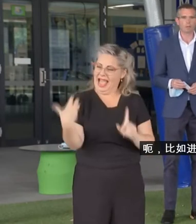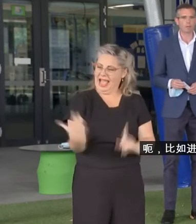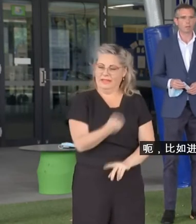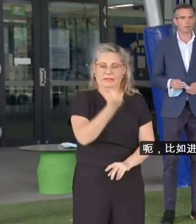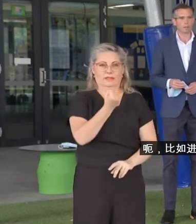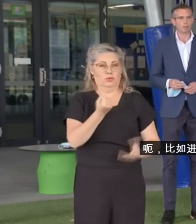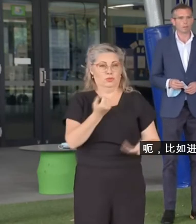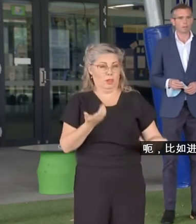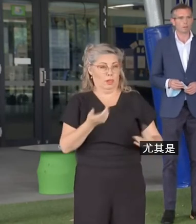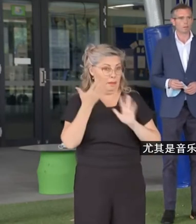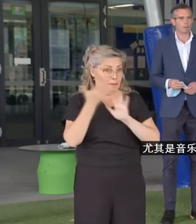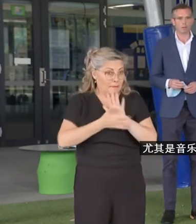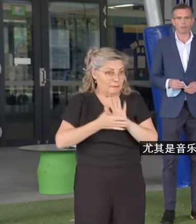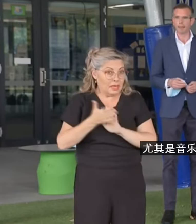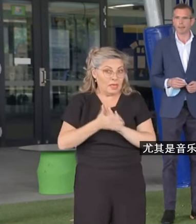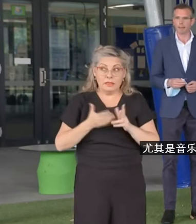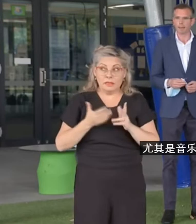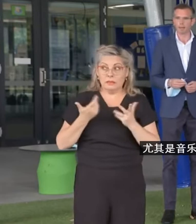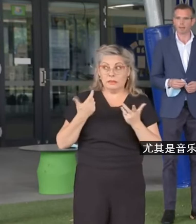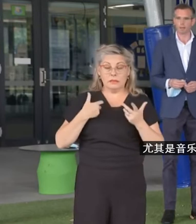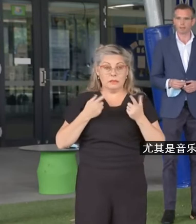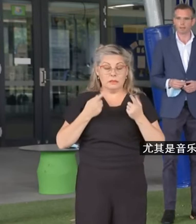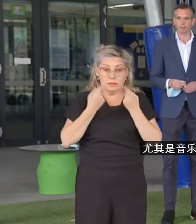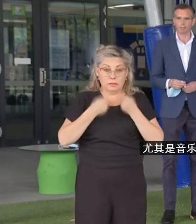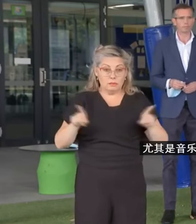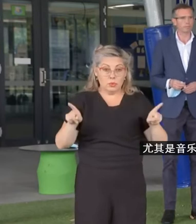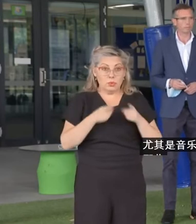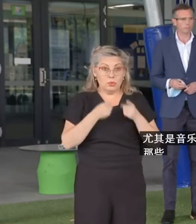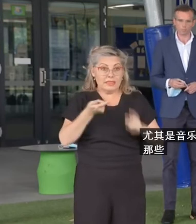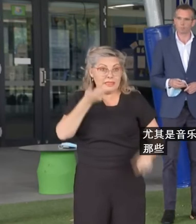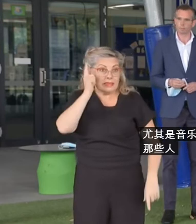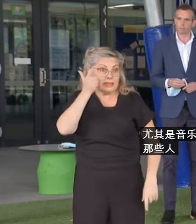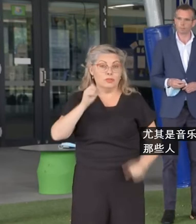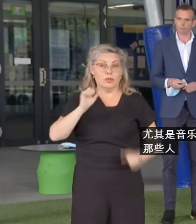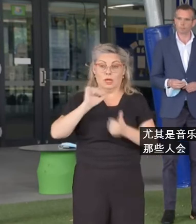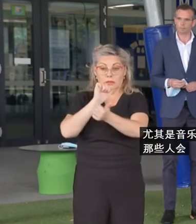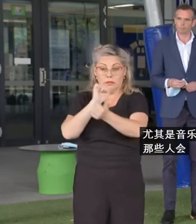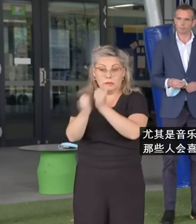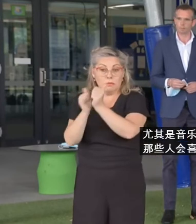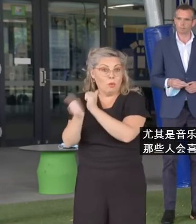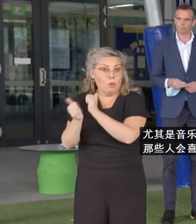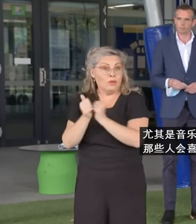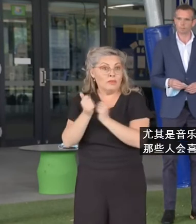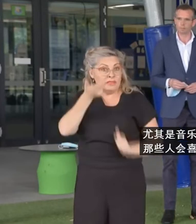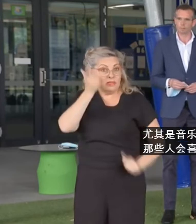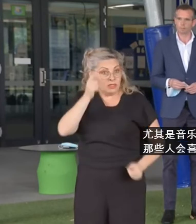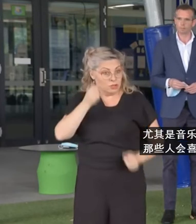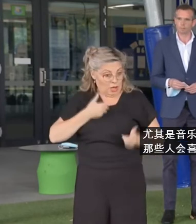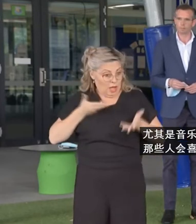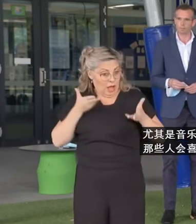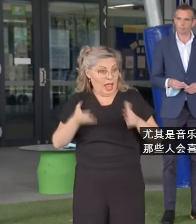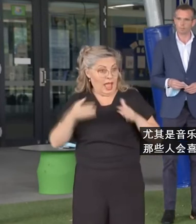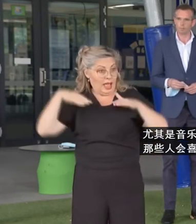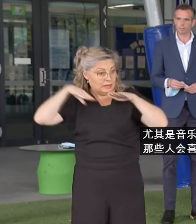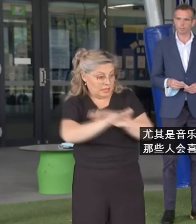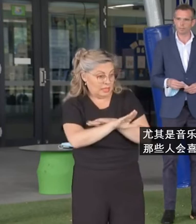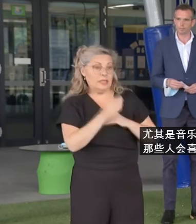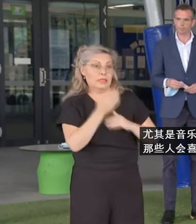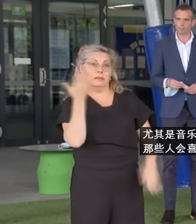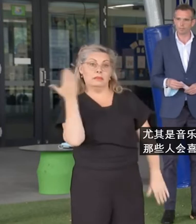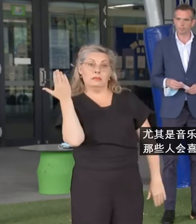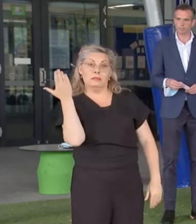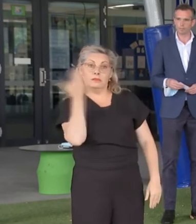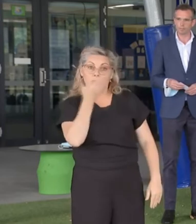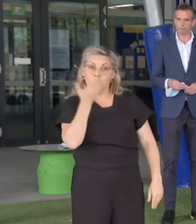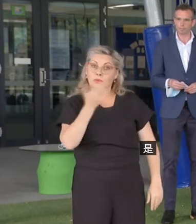sport classes? Music in particular has been a big issue last year. Will those people, like music teachers, be